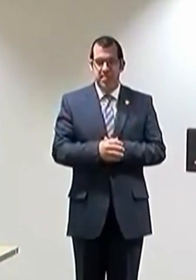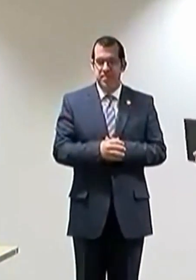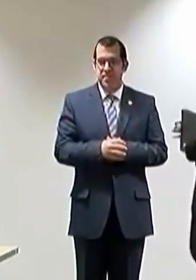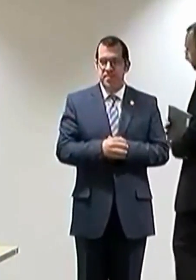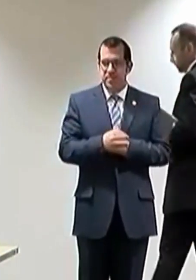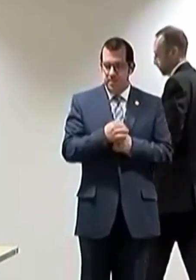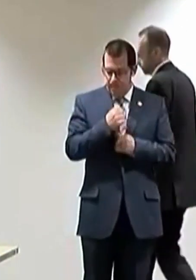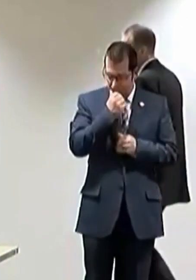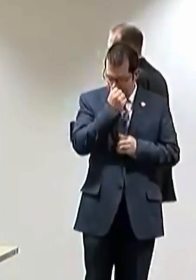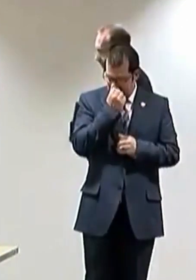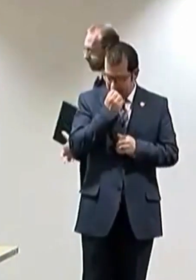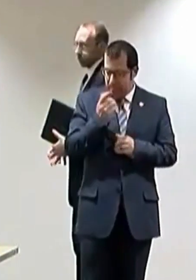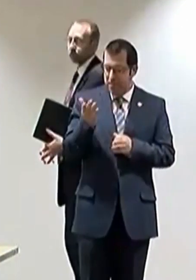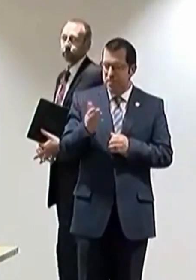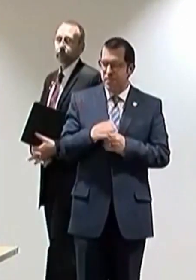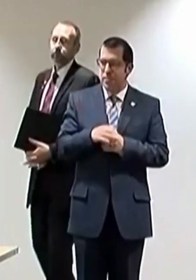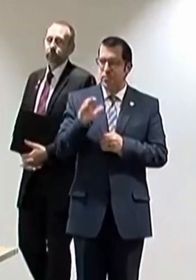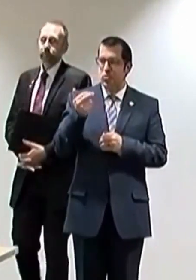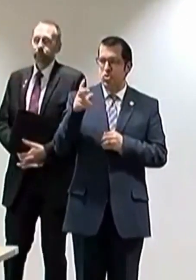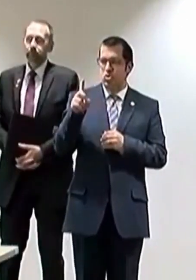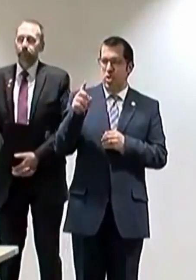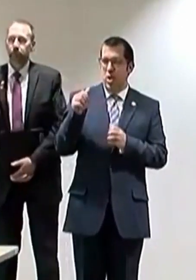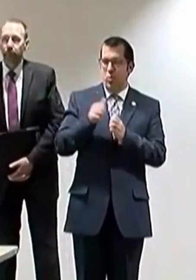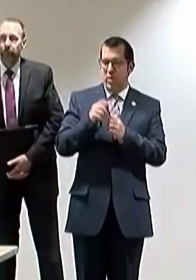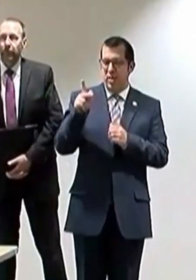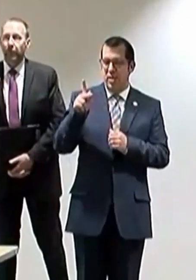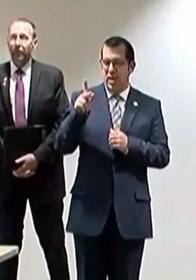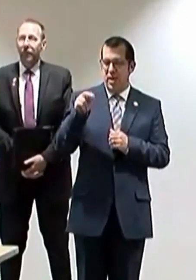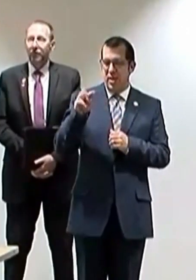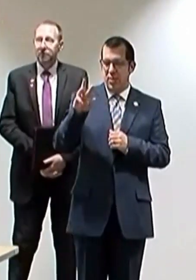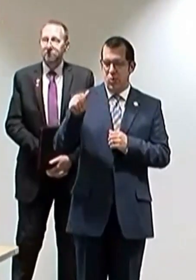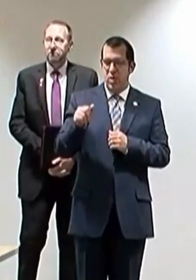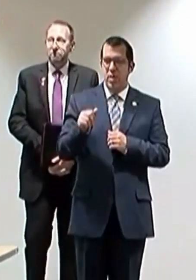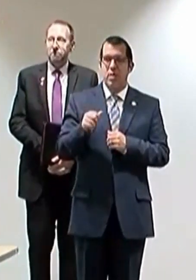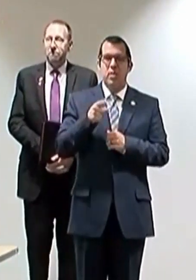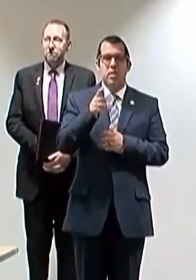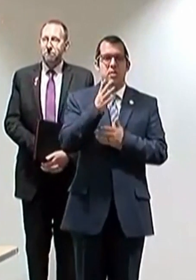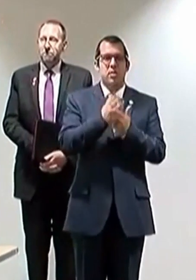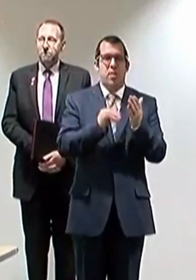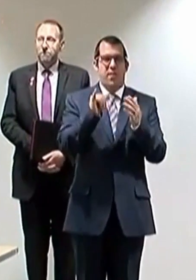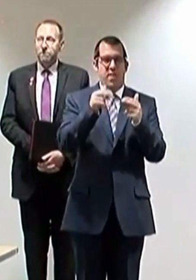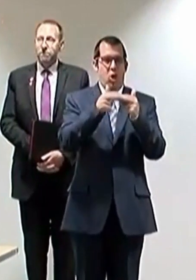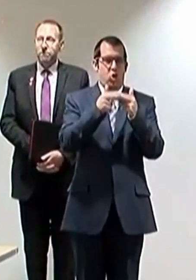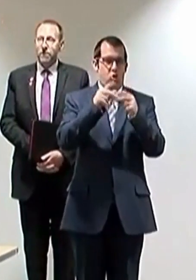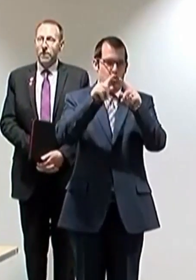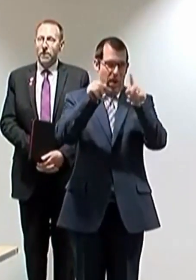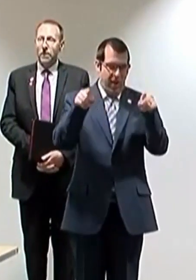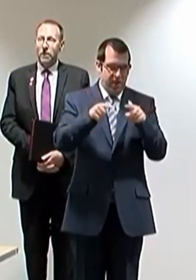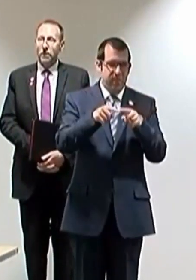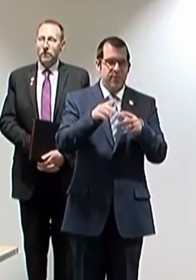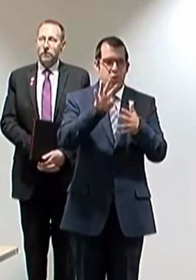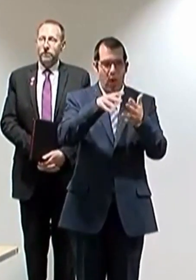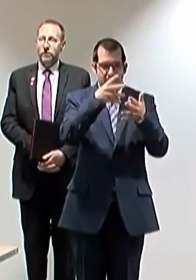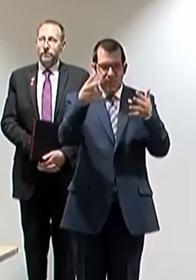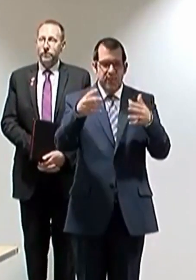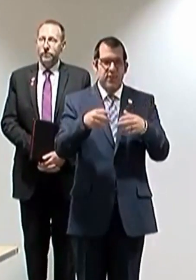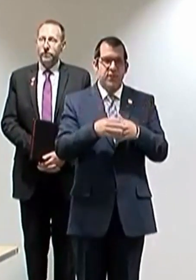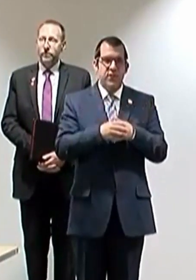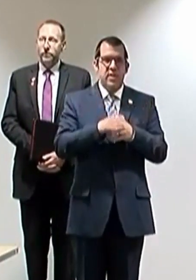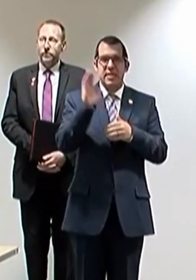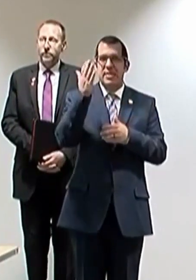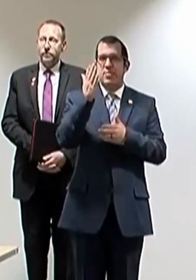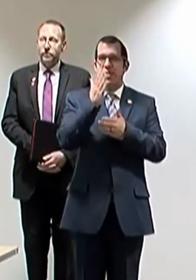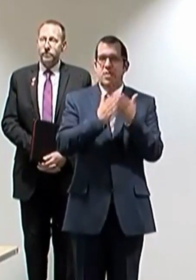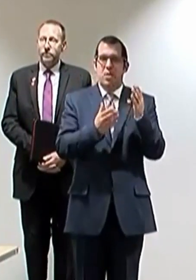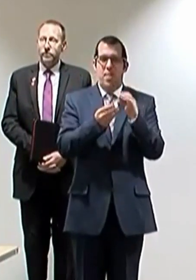Yes. Thank you, Governor. Ted Miro with KNWA. Going through some of those graphs we're looking at, it looks like some of the numbers